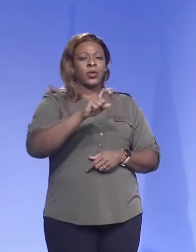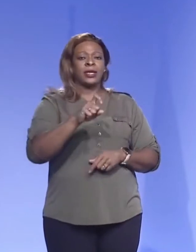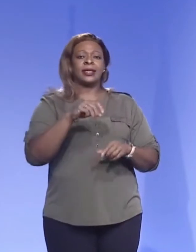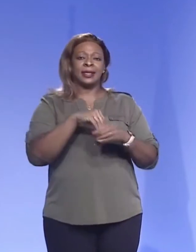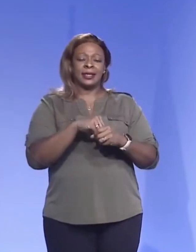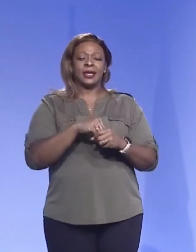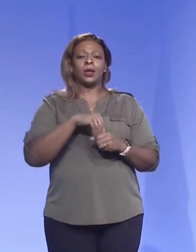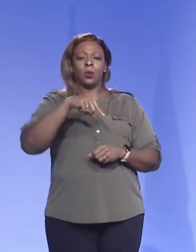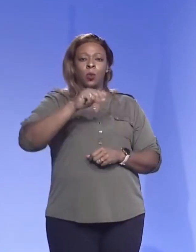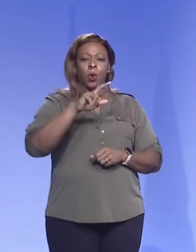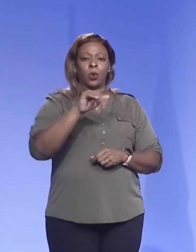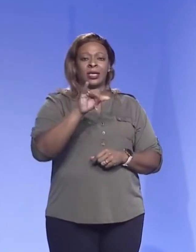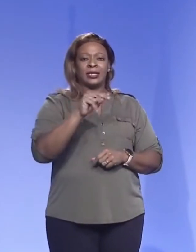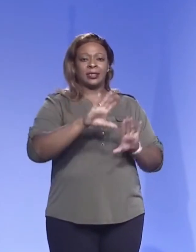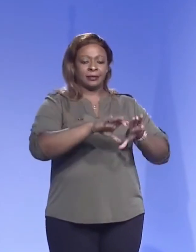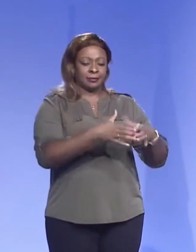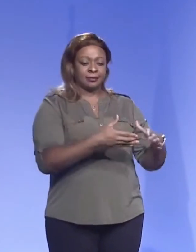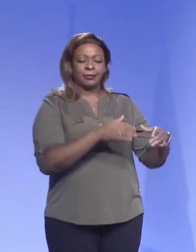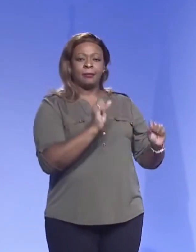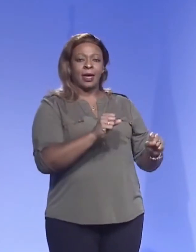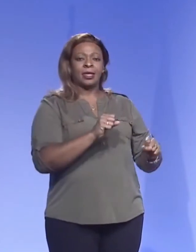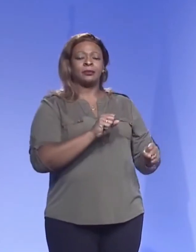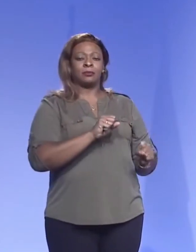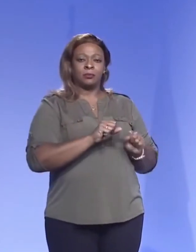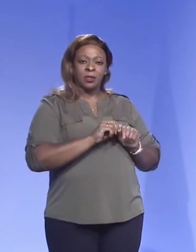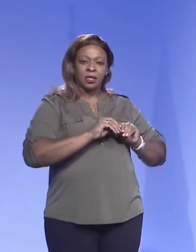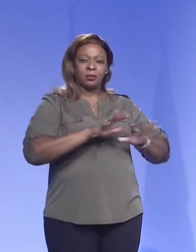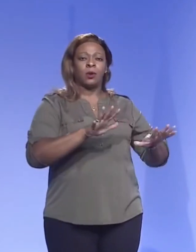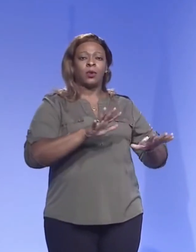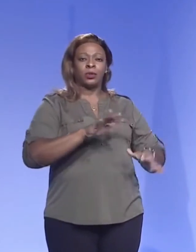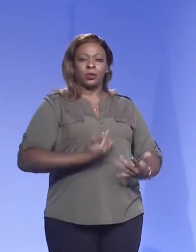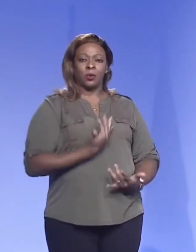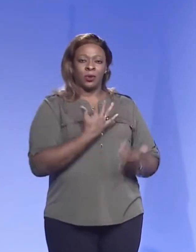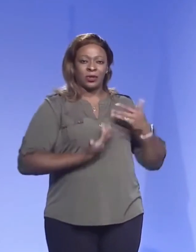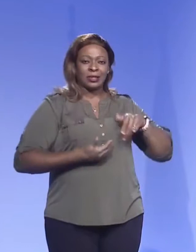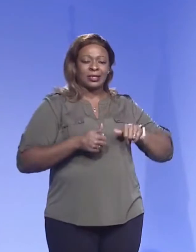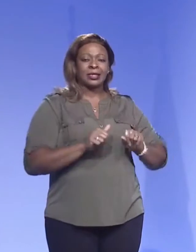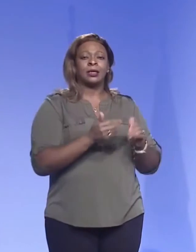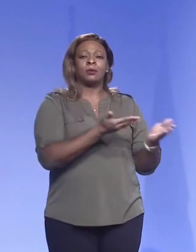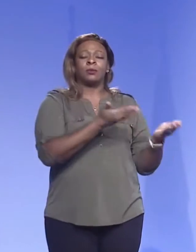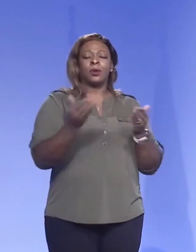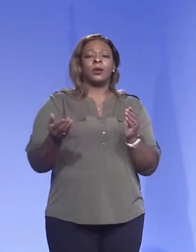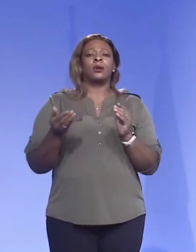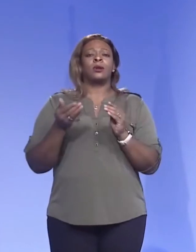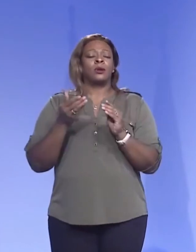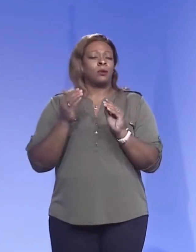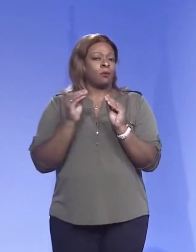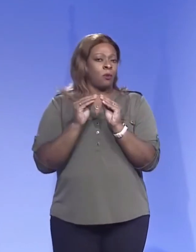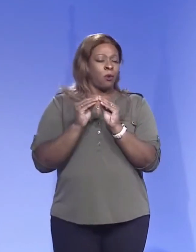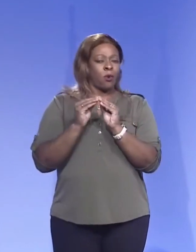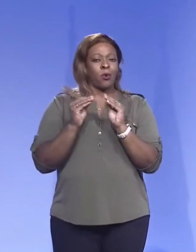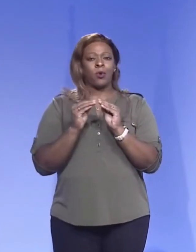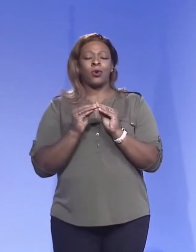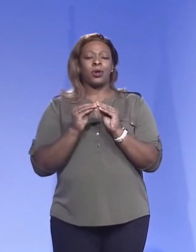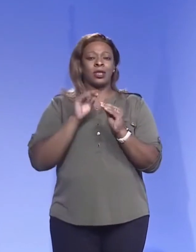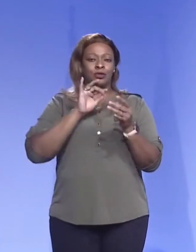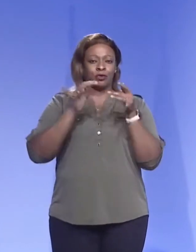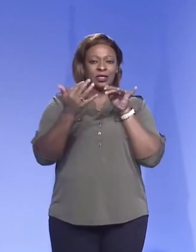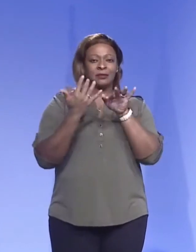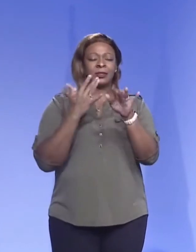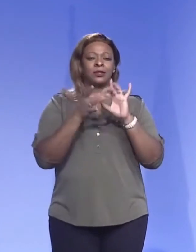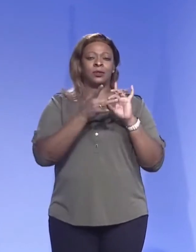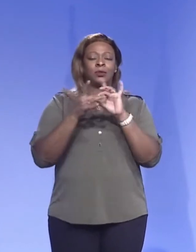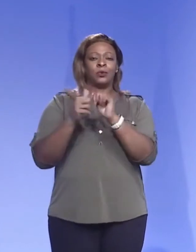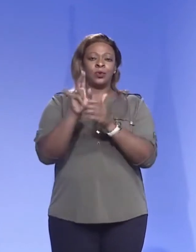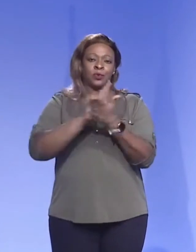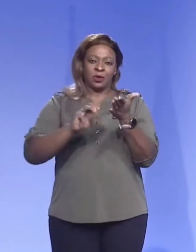in quarantine because of exposure in quarantine, and continue to work to bring the transmission associated with the